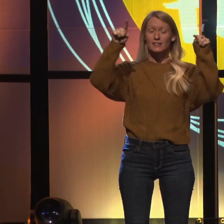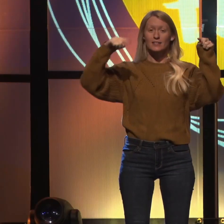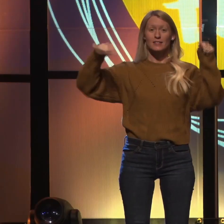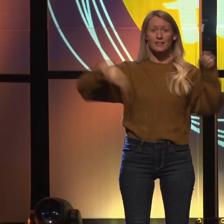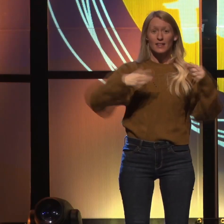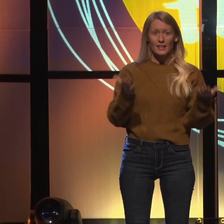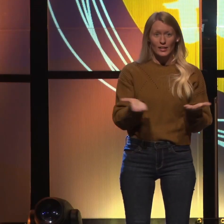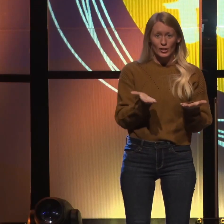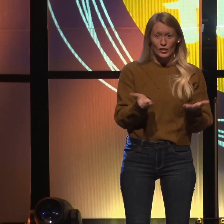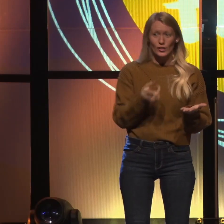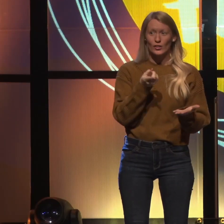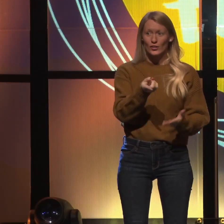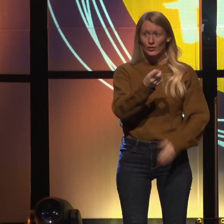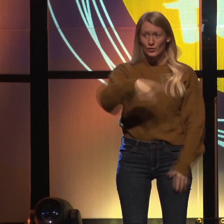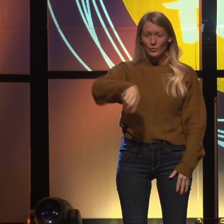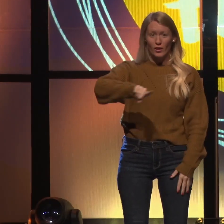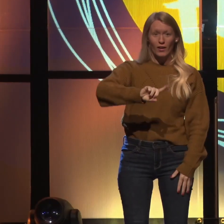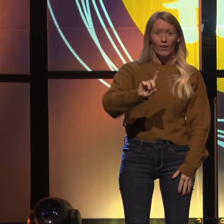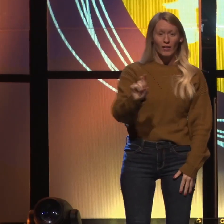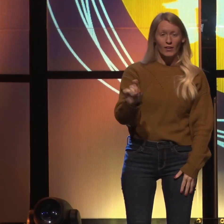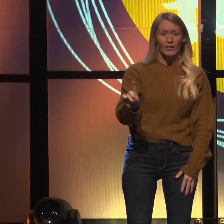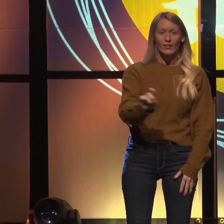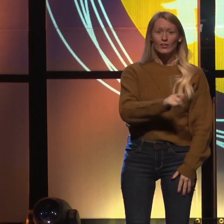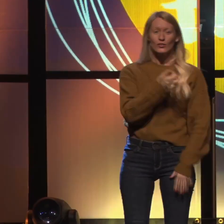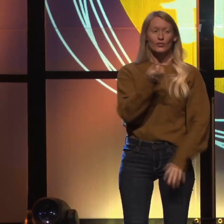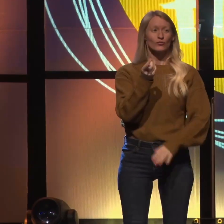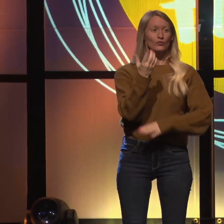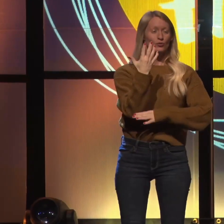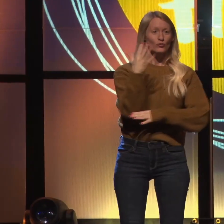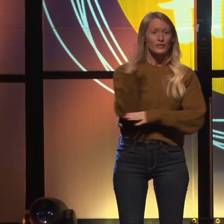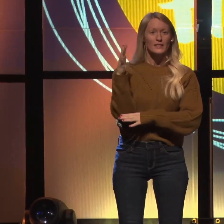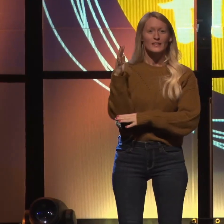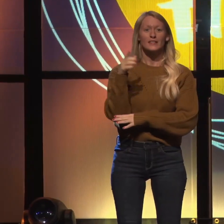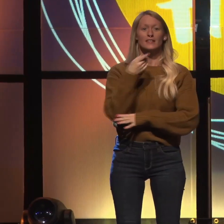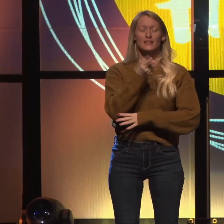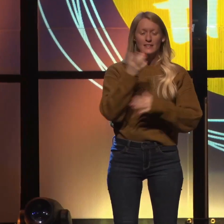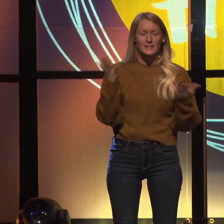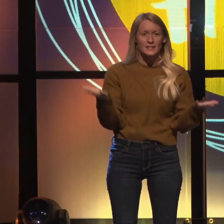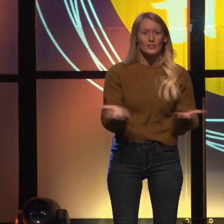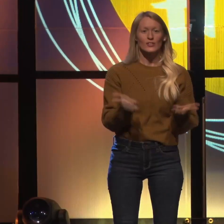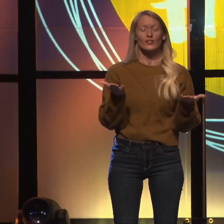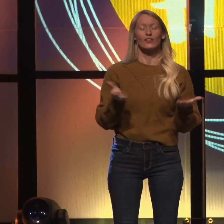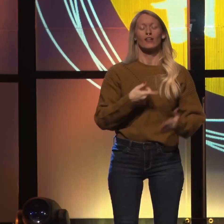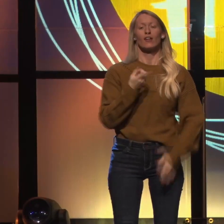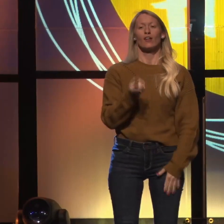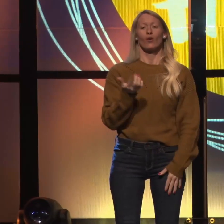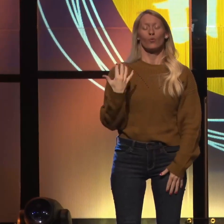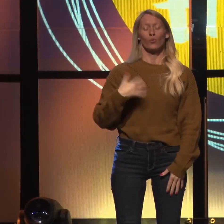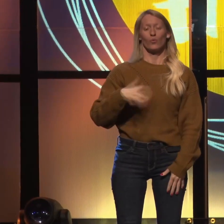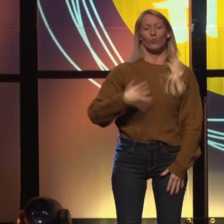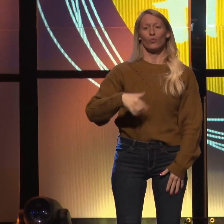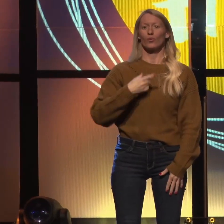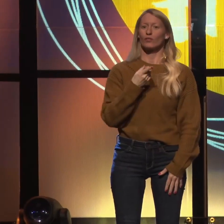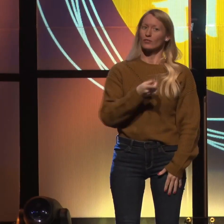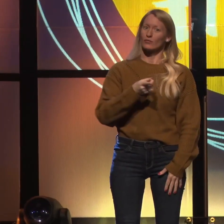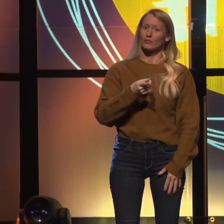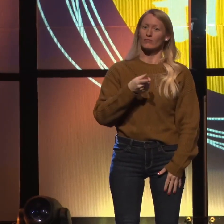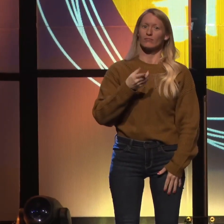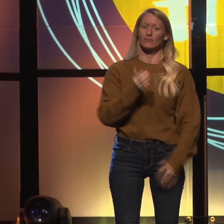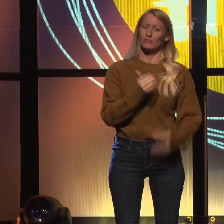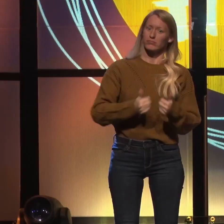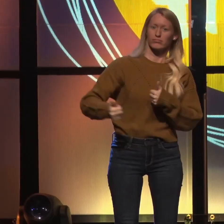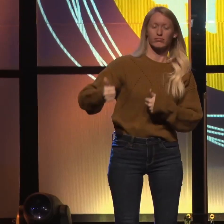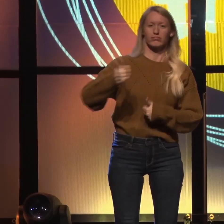Anybody have Christmas trees up already? Oh man, you guys are overachievers. I'm not normally an early Christmas